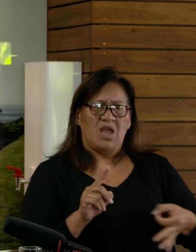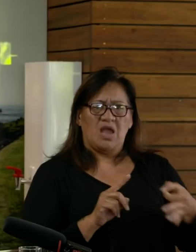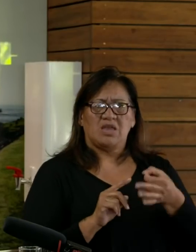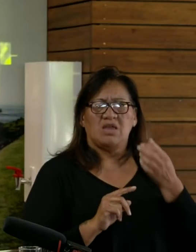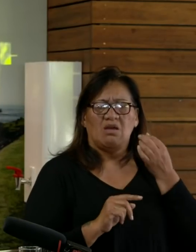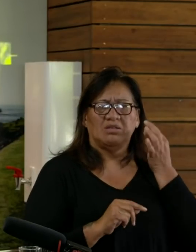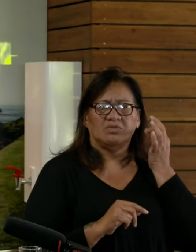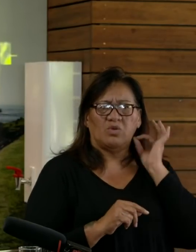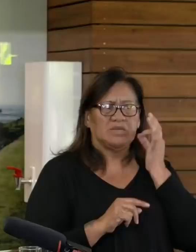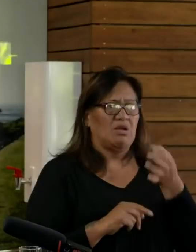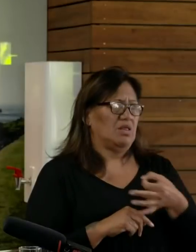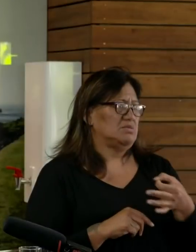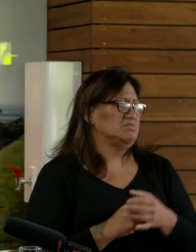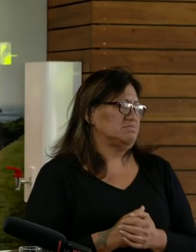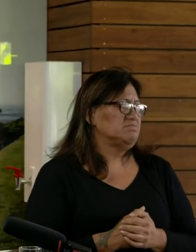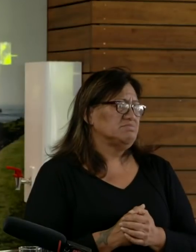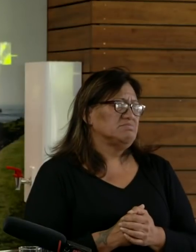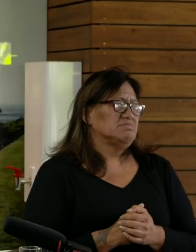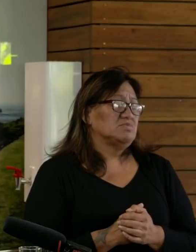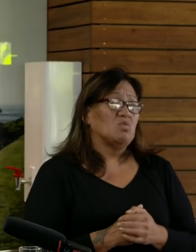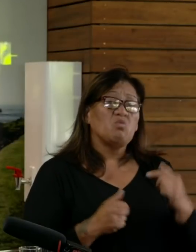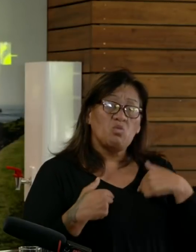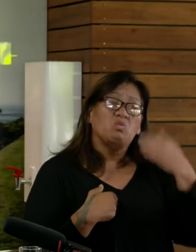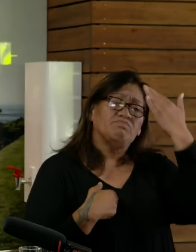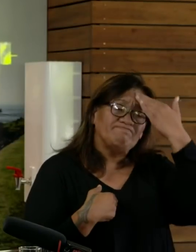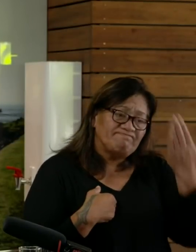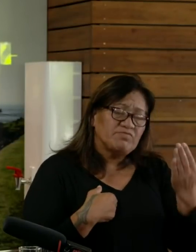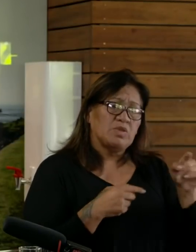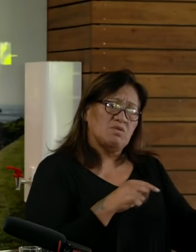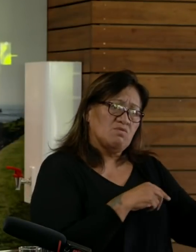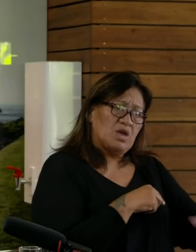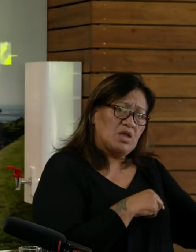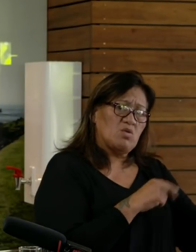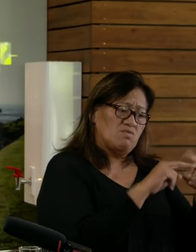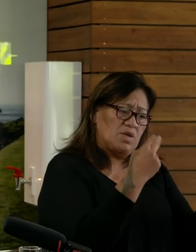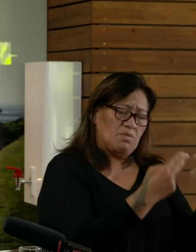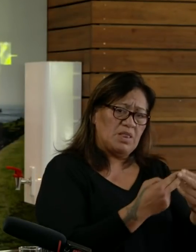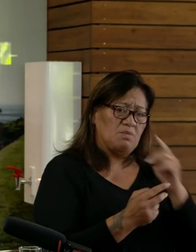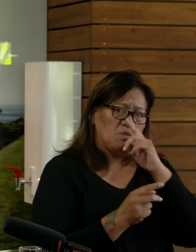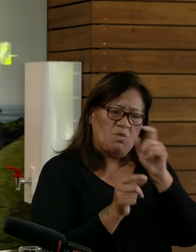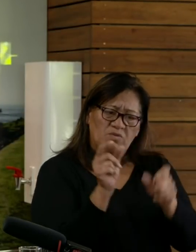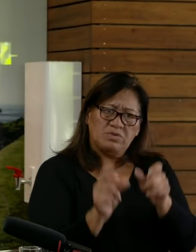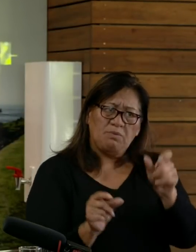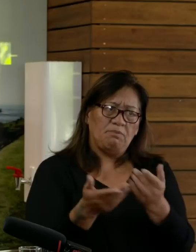Island. And our thoughts are with the victims and their whānau and families.